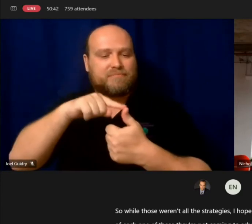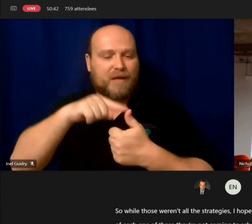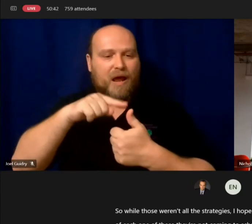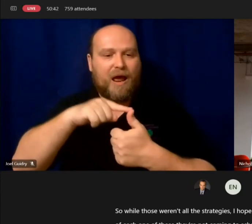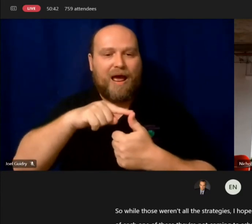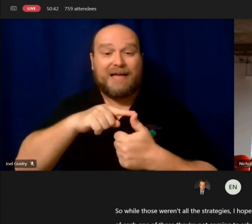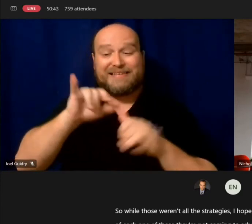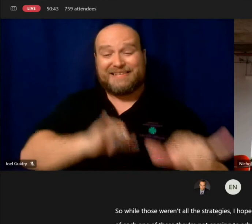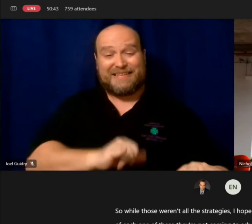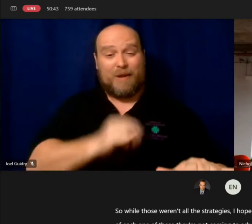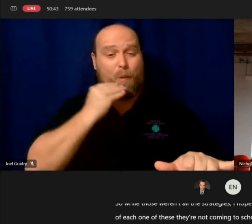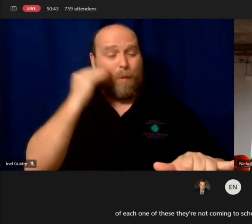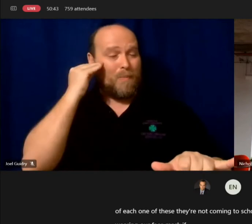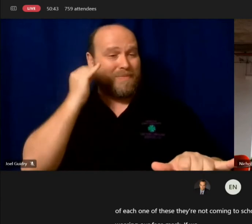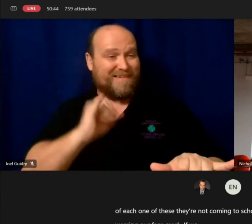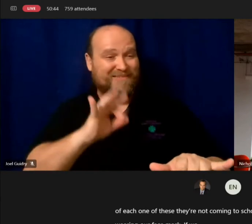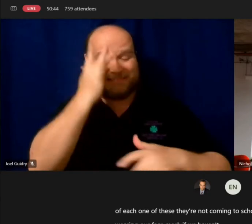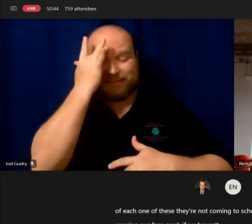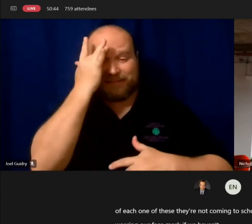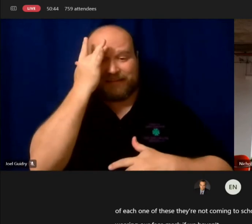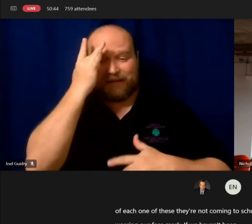we haven't been vaccinated yet,